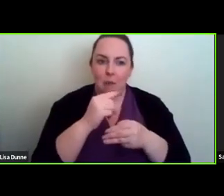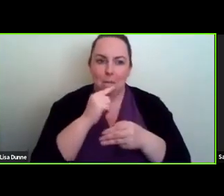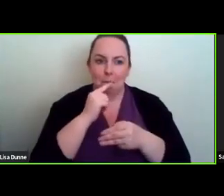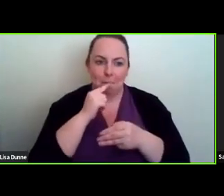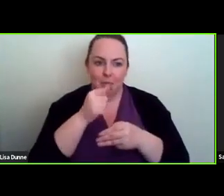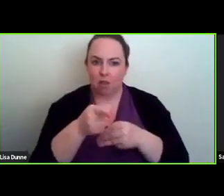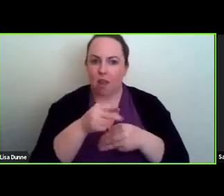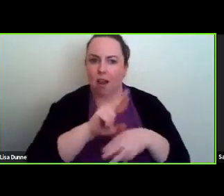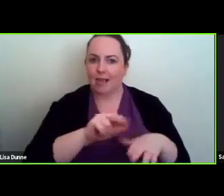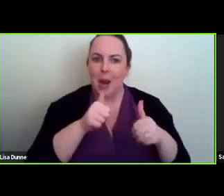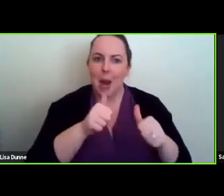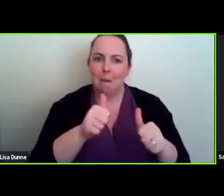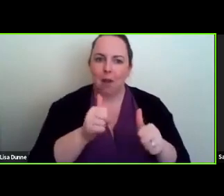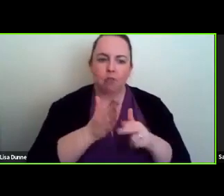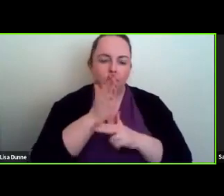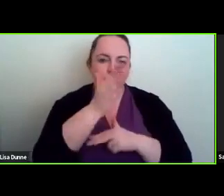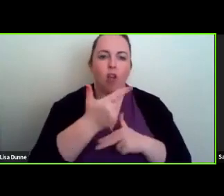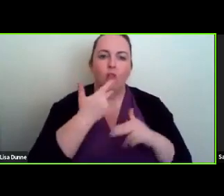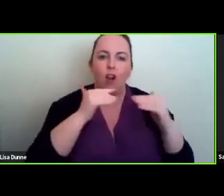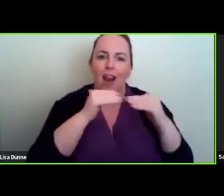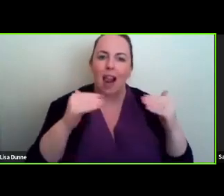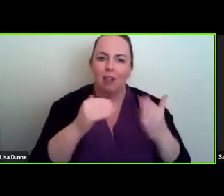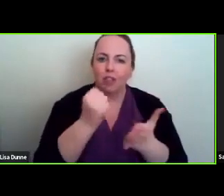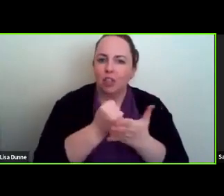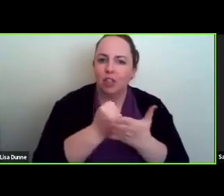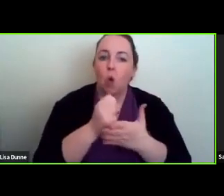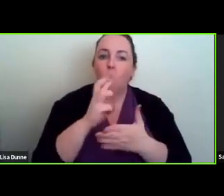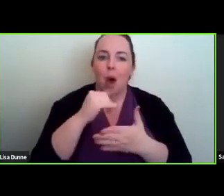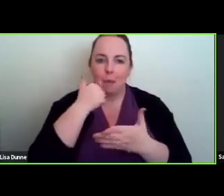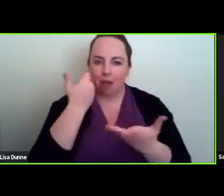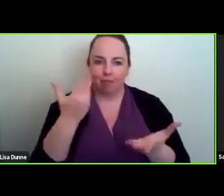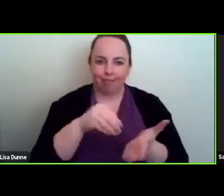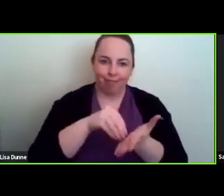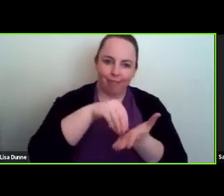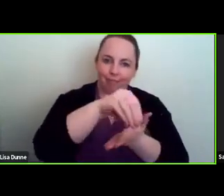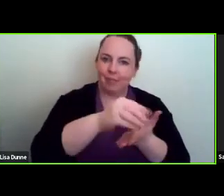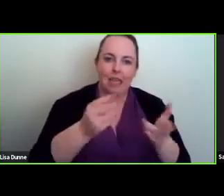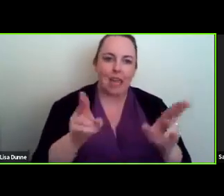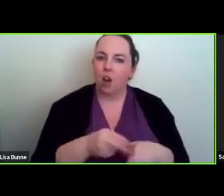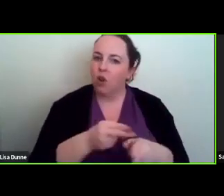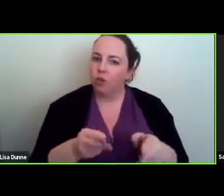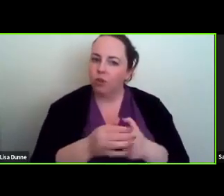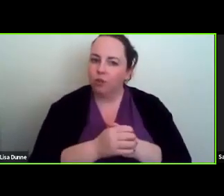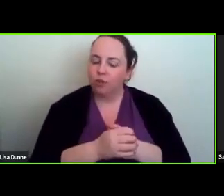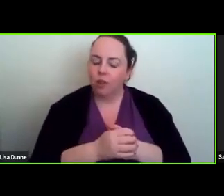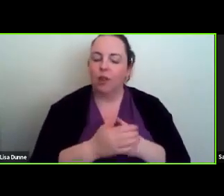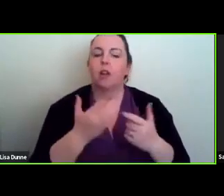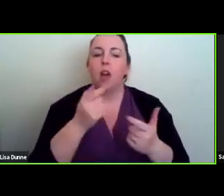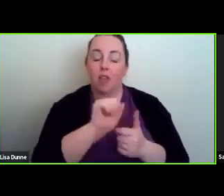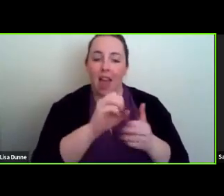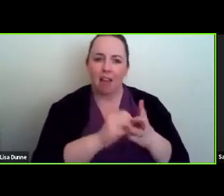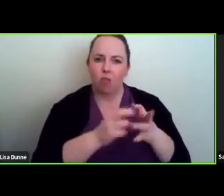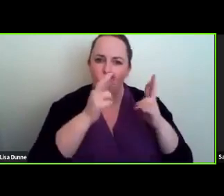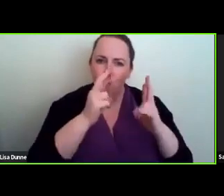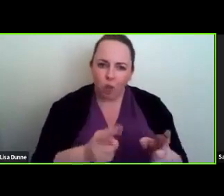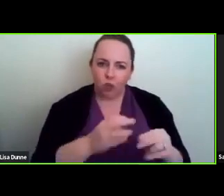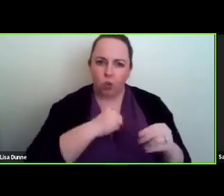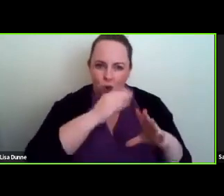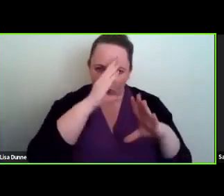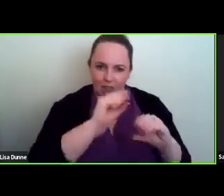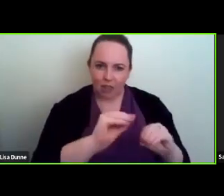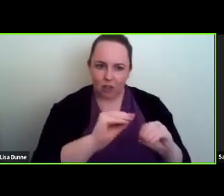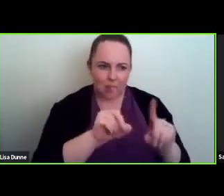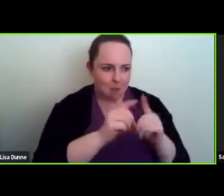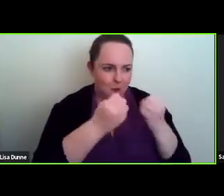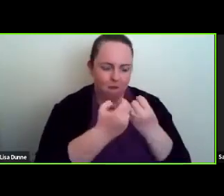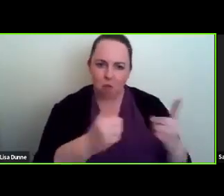level, mainly because they cannot be able to pay for this third level. And this right to education is a right that everybody should be equipped. They